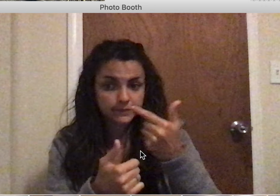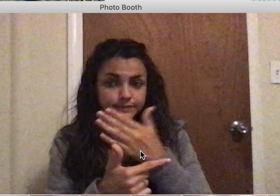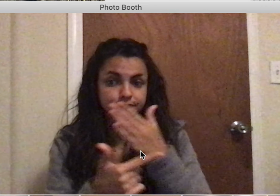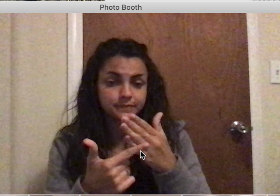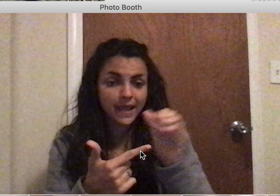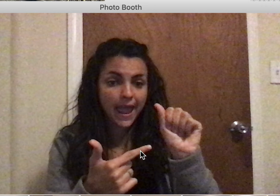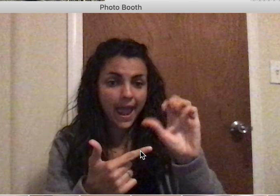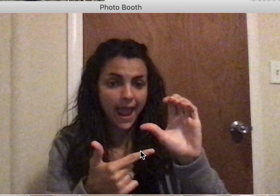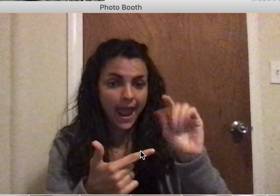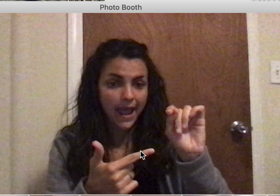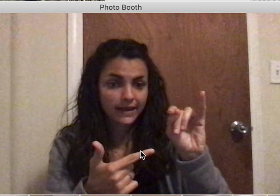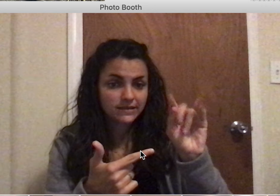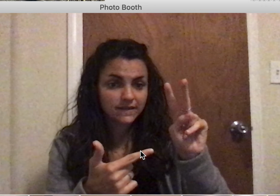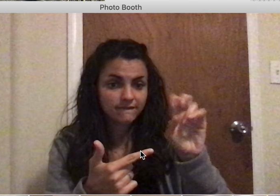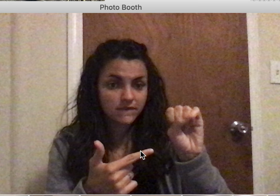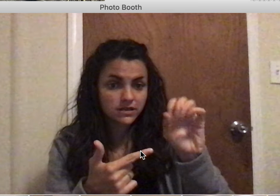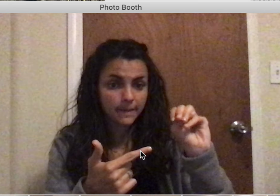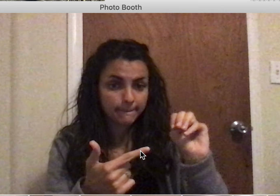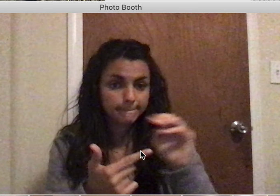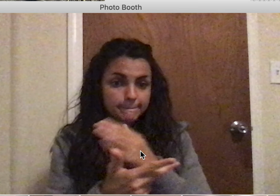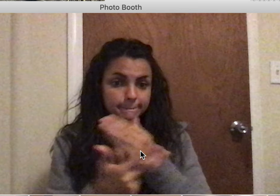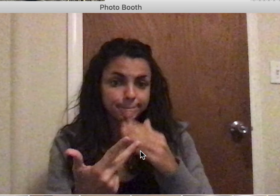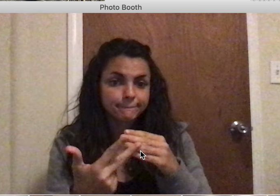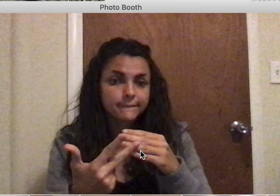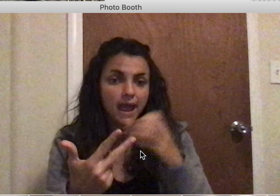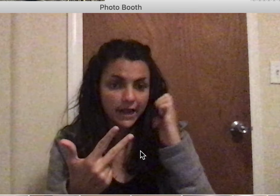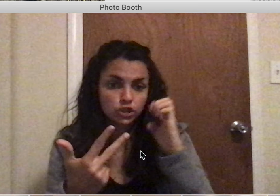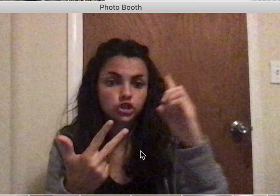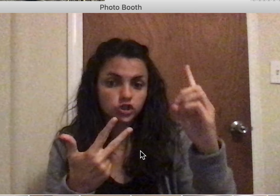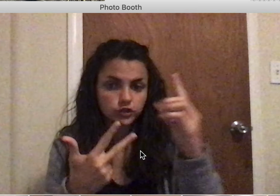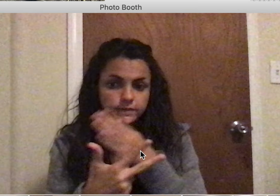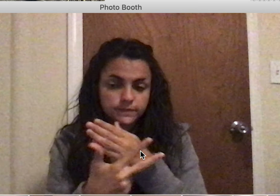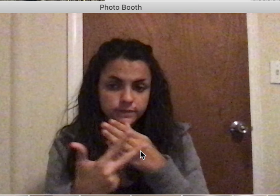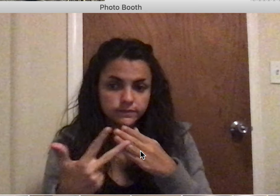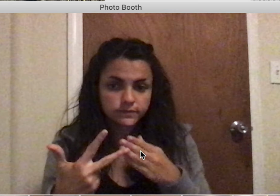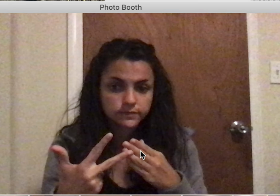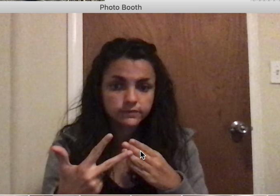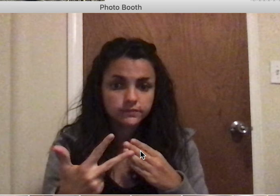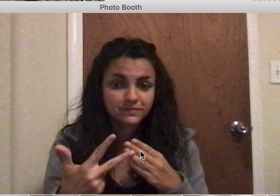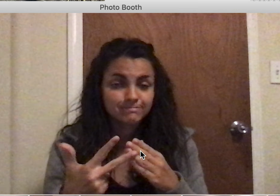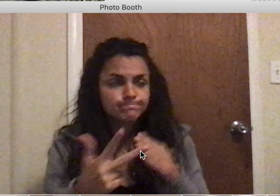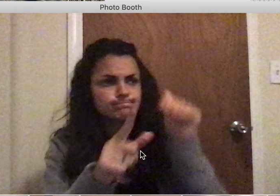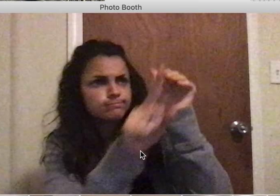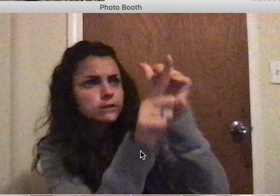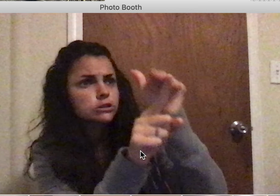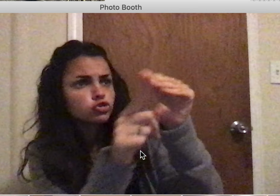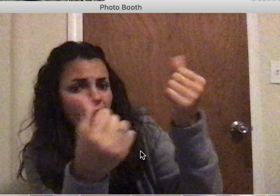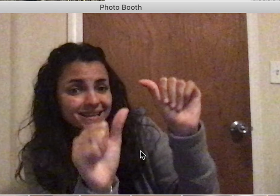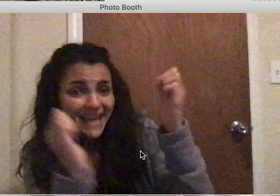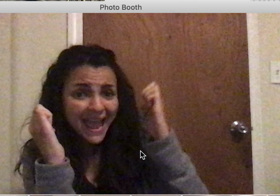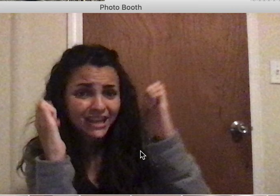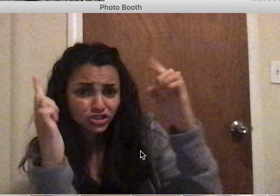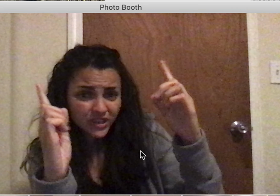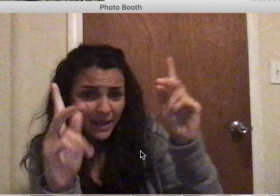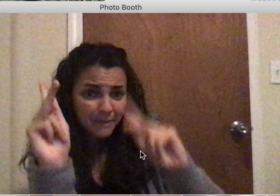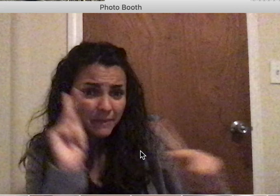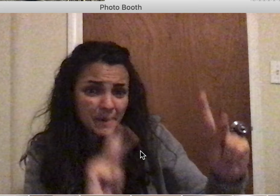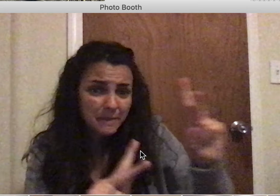be educating people about a certain environmental concern, lobbying, trying to get